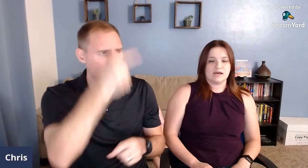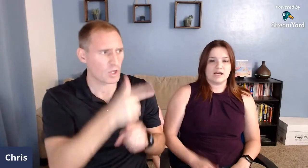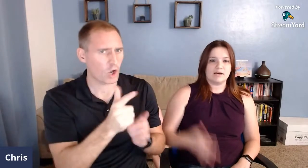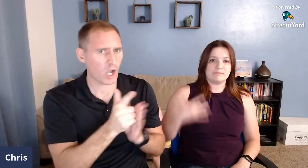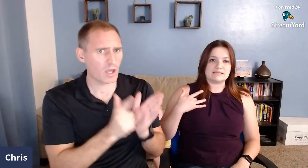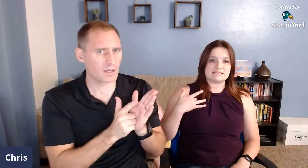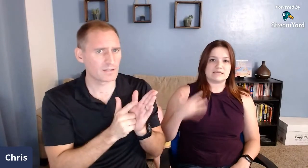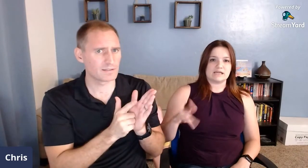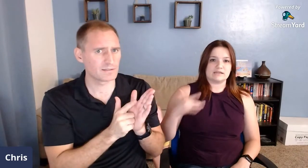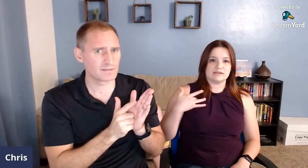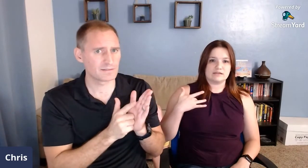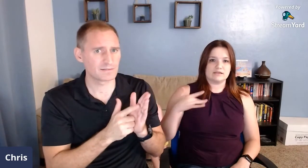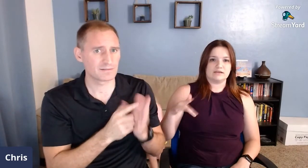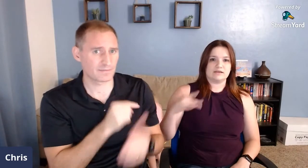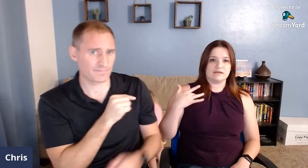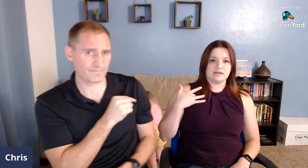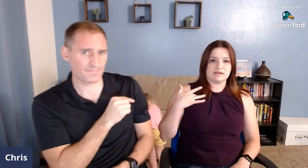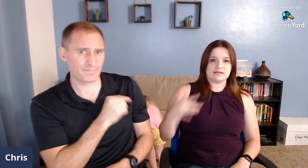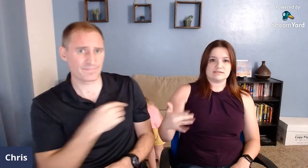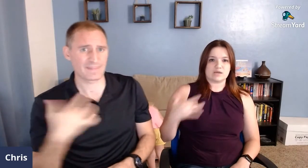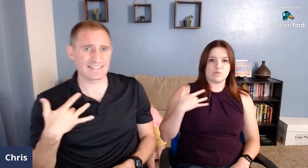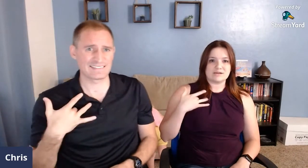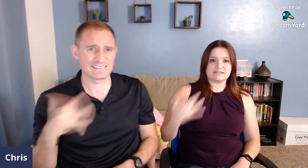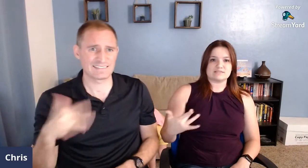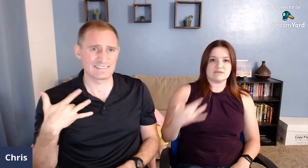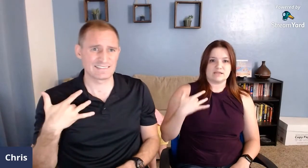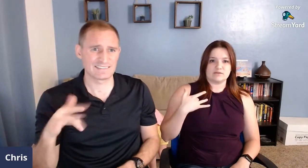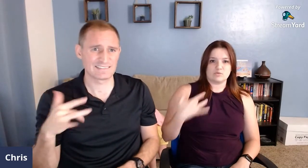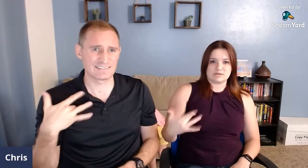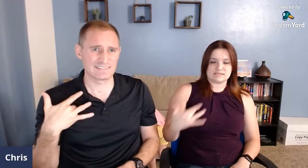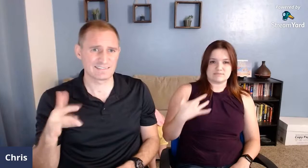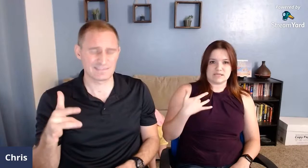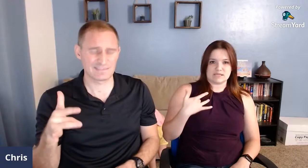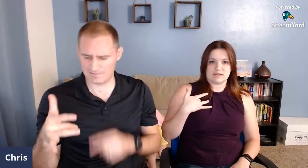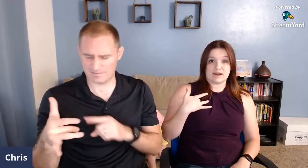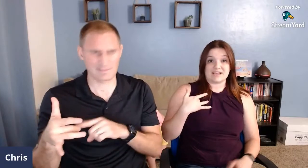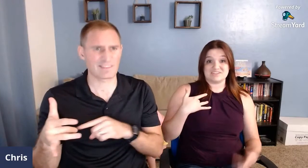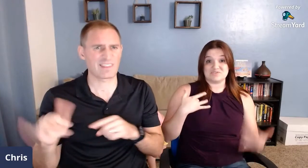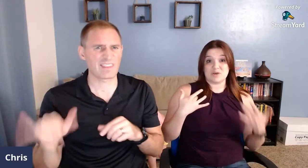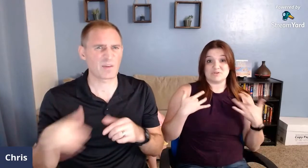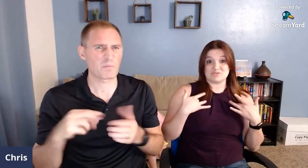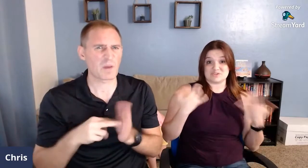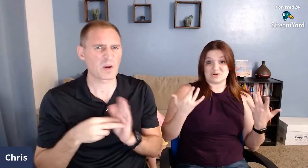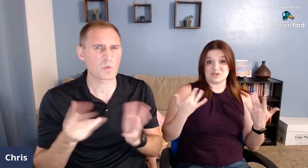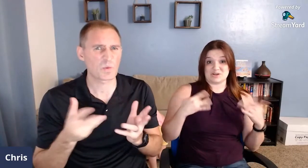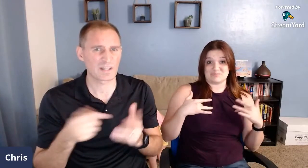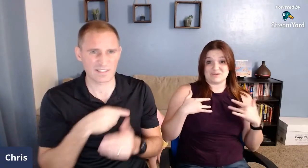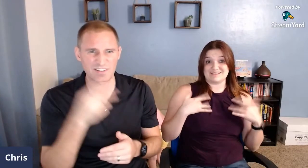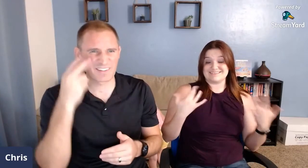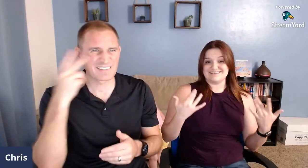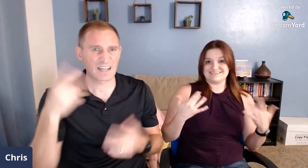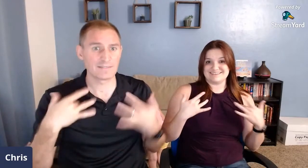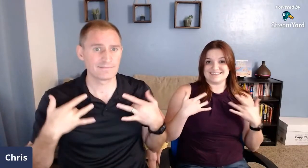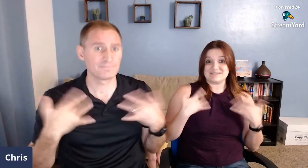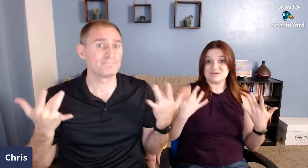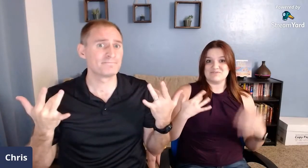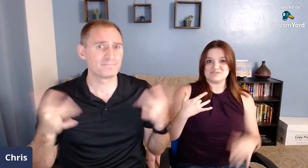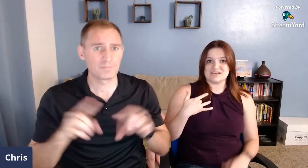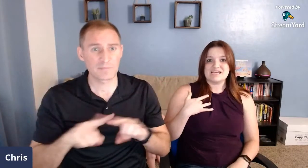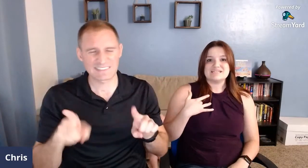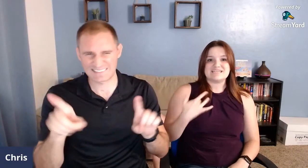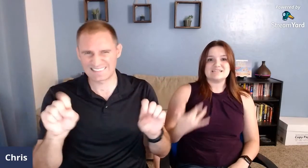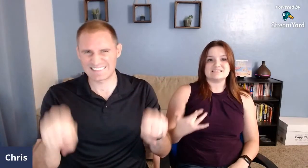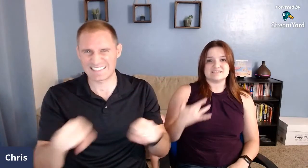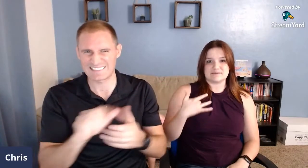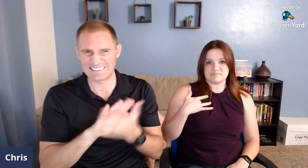me this sign. He was like, "What does this mean? What does this mean?" And you saw me do this earlier, but it can be